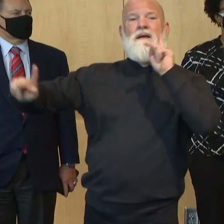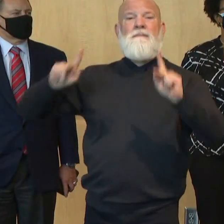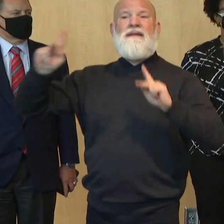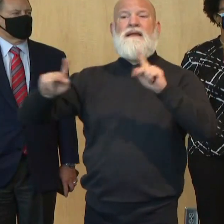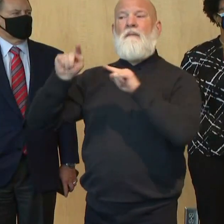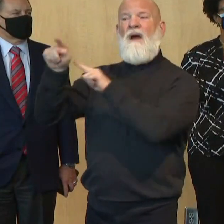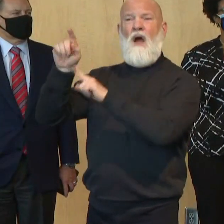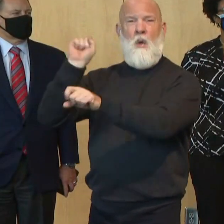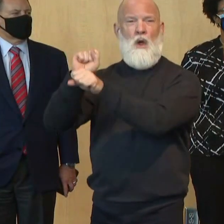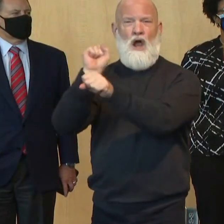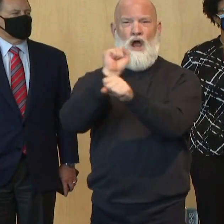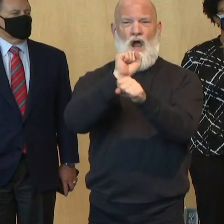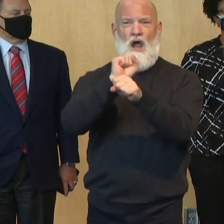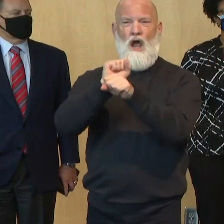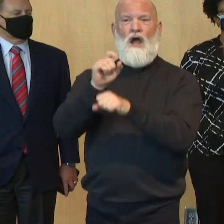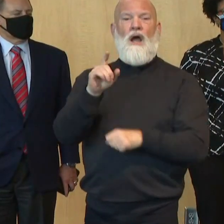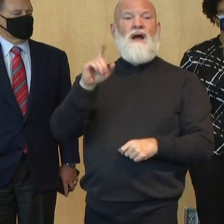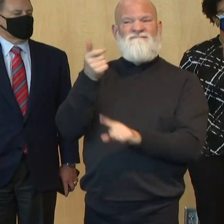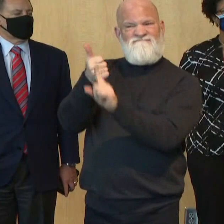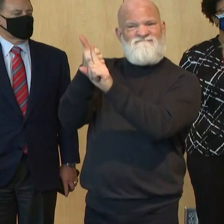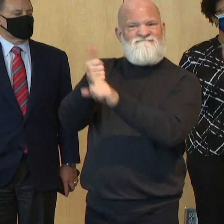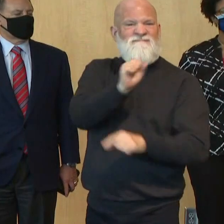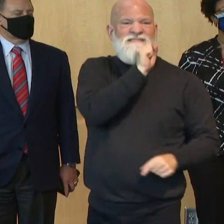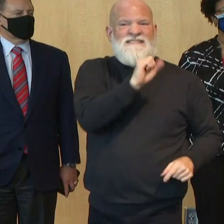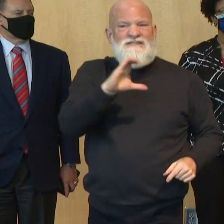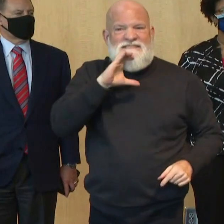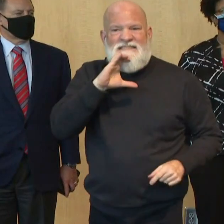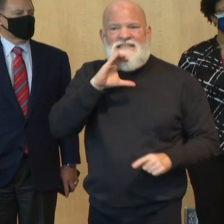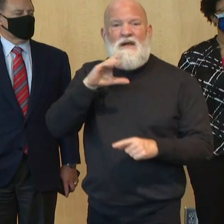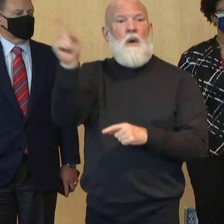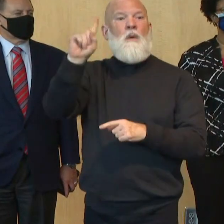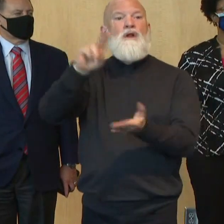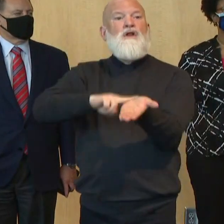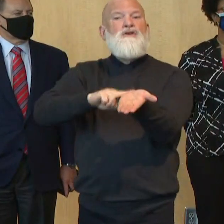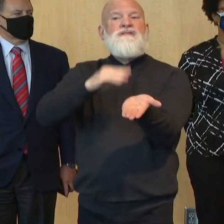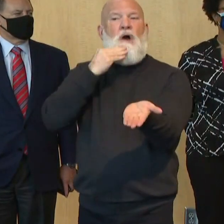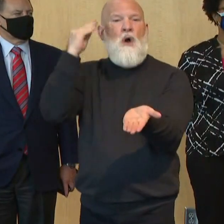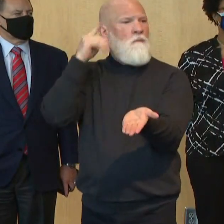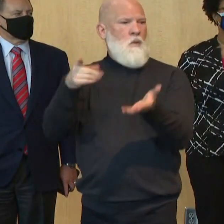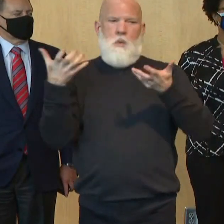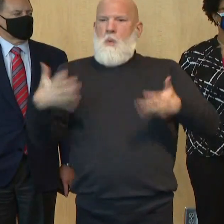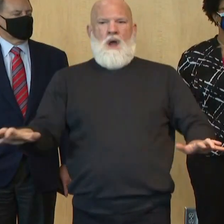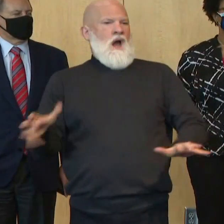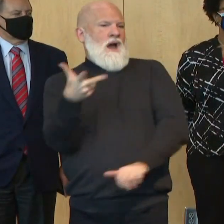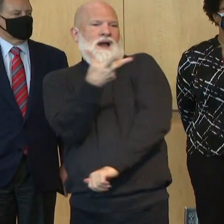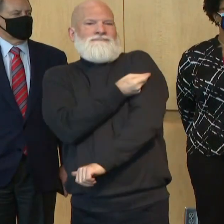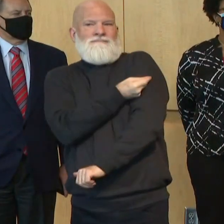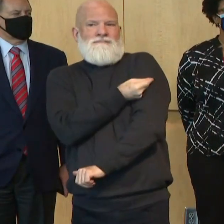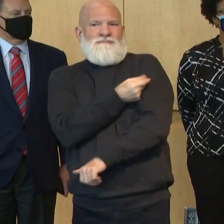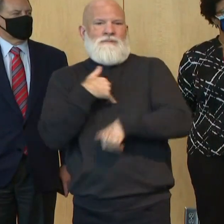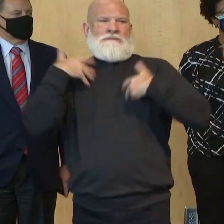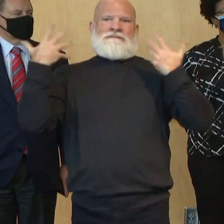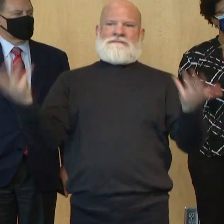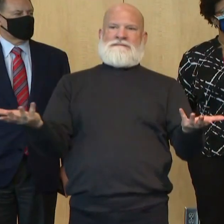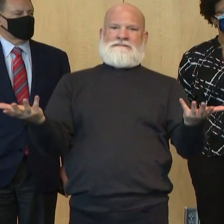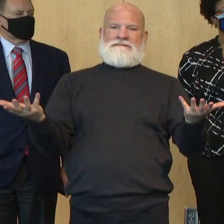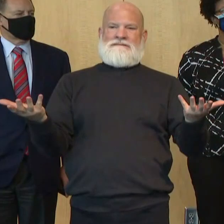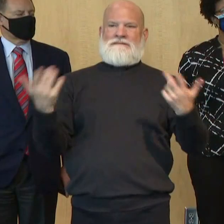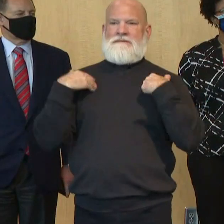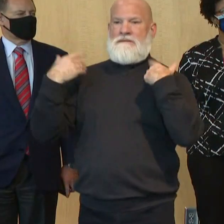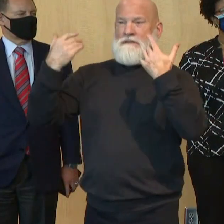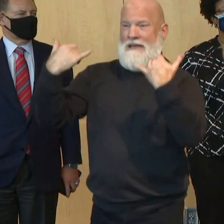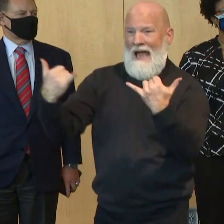facilities and first responders that wouldn't take the vaccine. One of the things the director talked to me today about was they're starting to see more